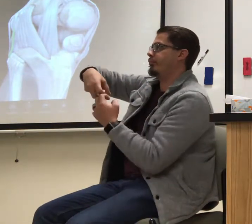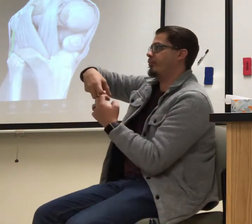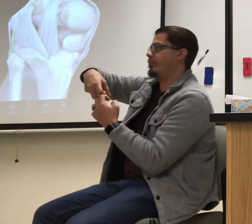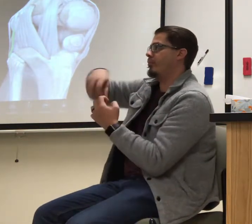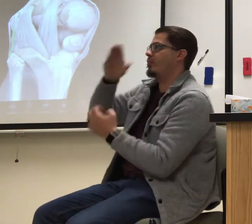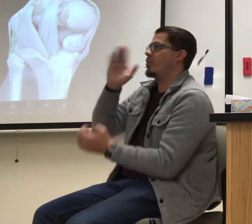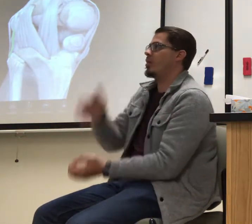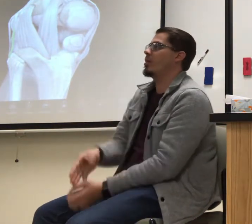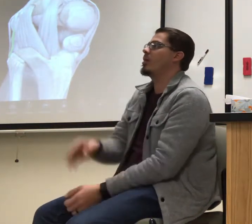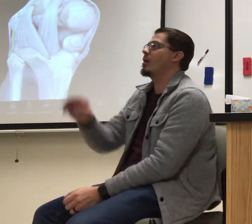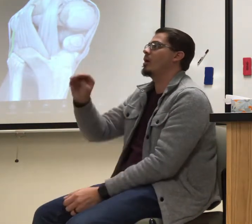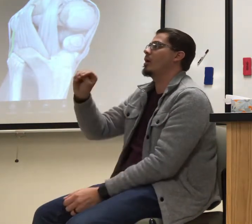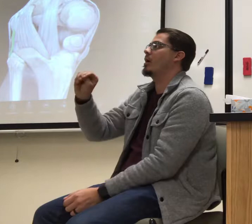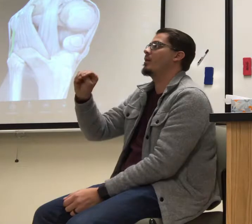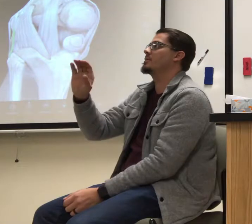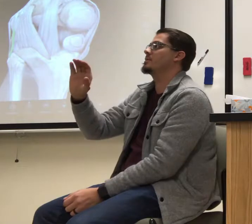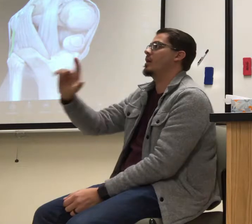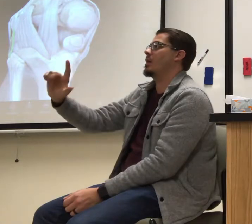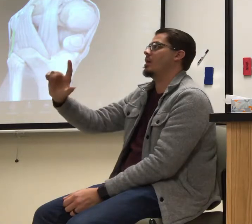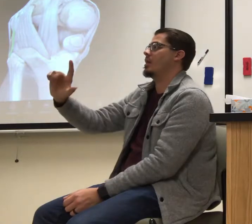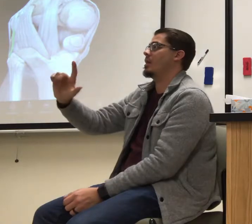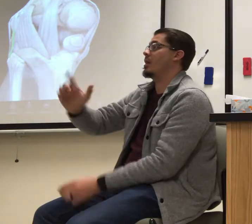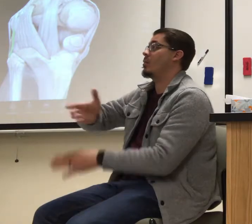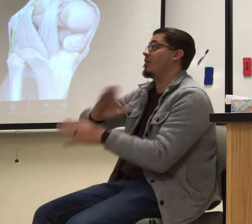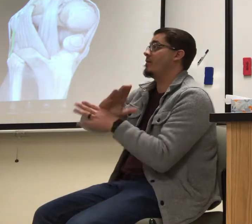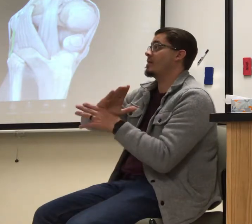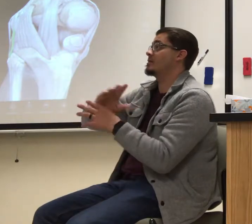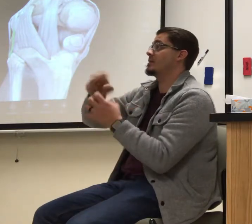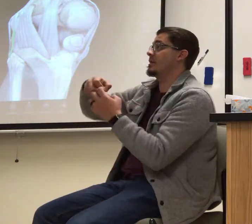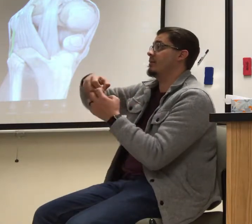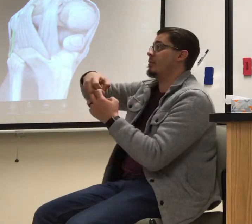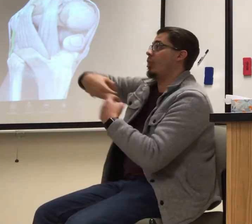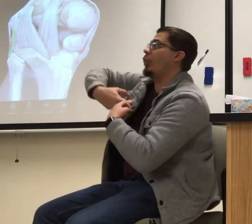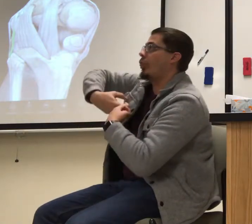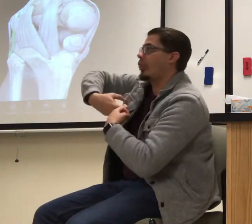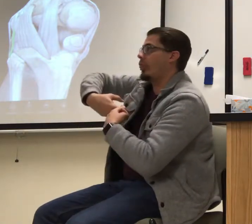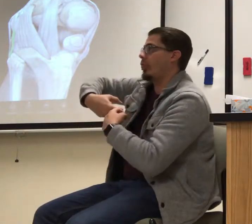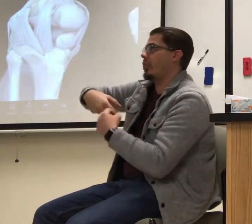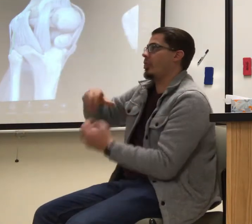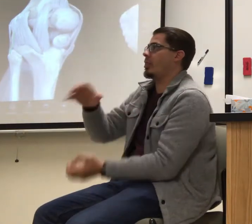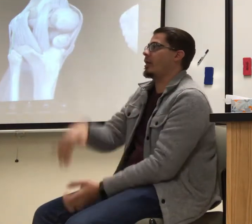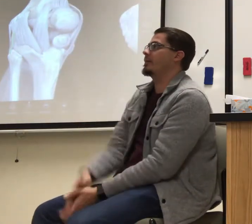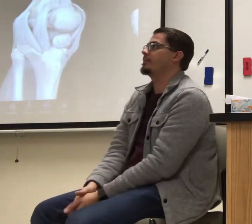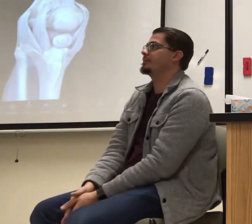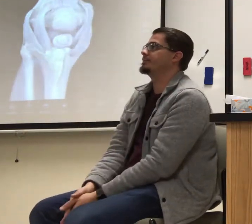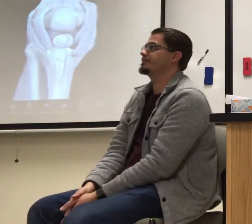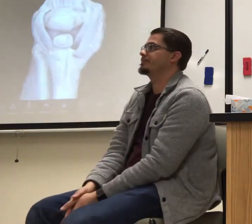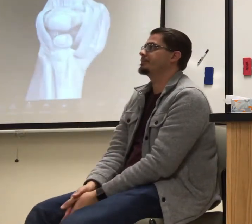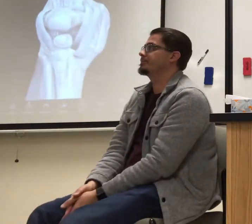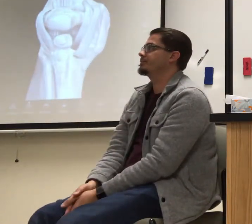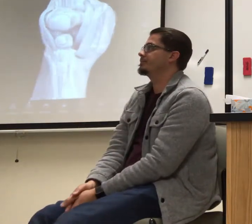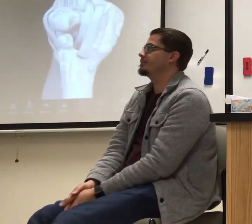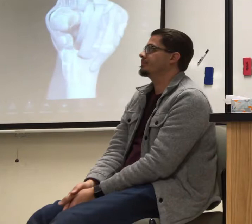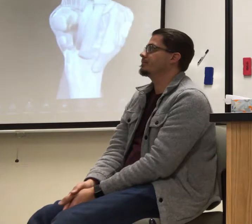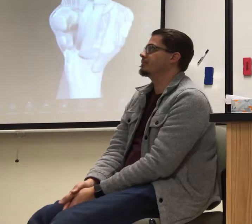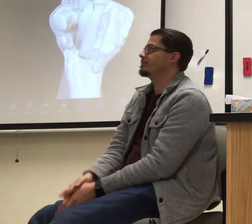So the other one, the MCL, prevents the knee from buckling in. So let me go to the medial aspect of the knee and highlight